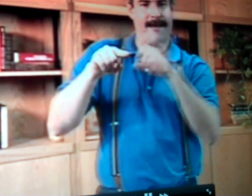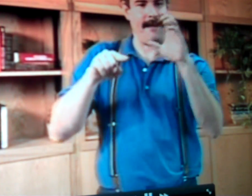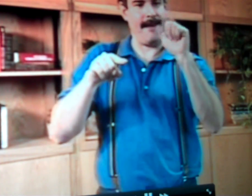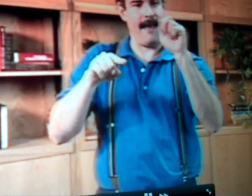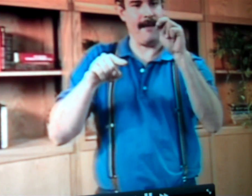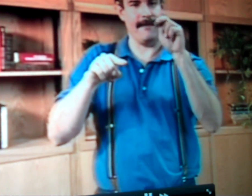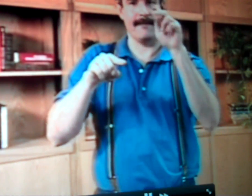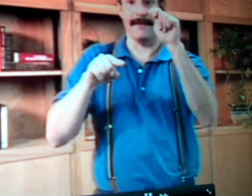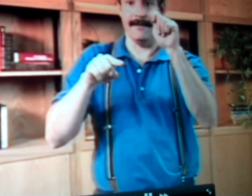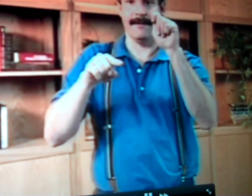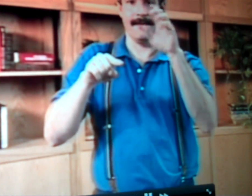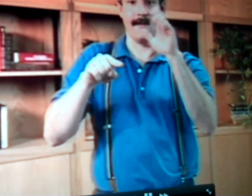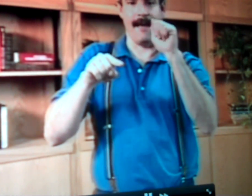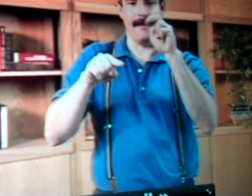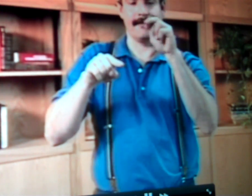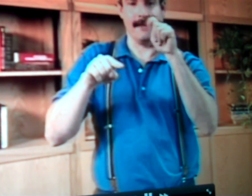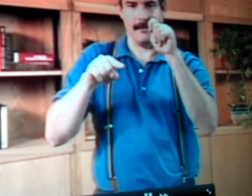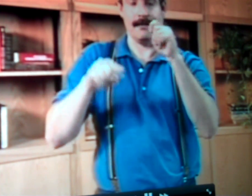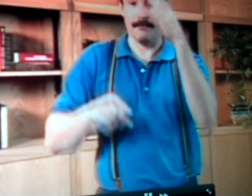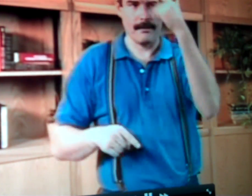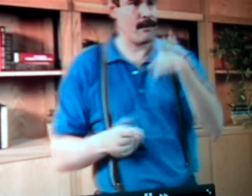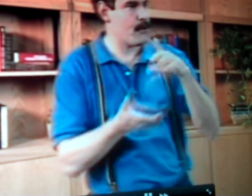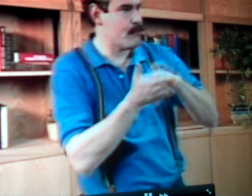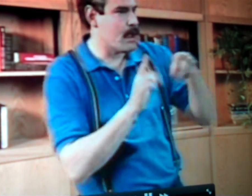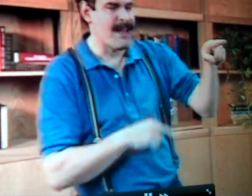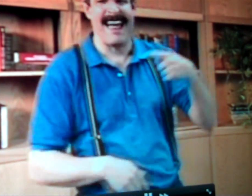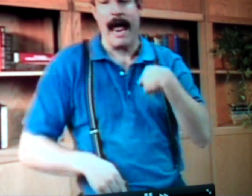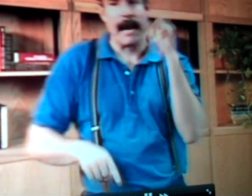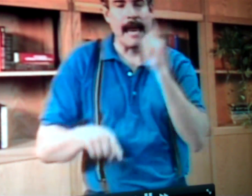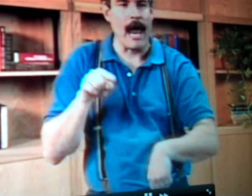my attitude was the problem. I was always telling myself that I couldn't do things.